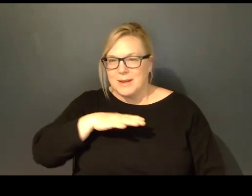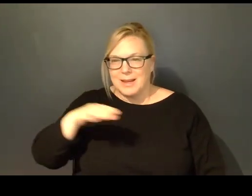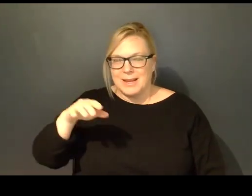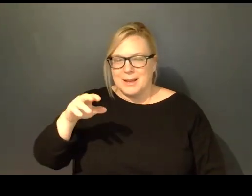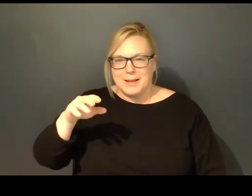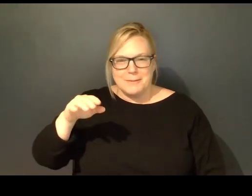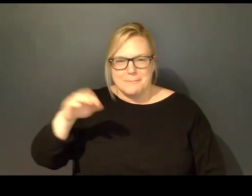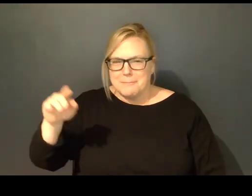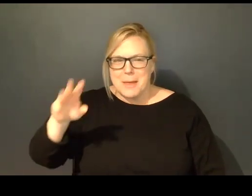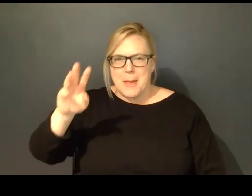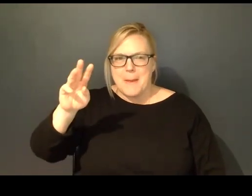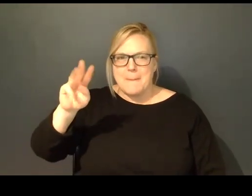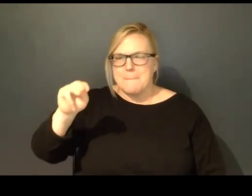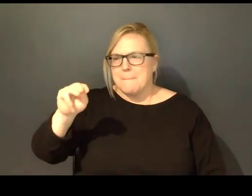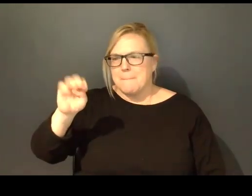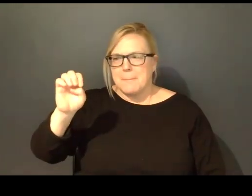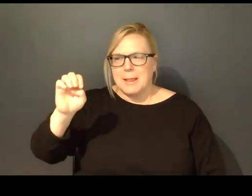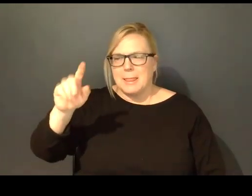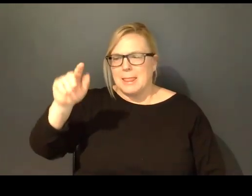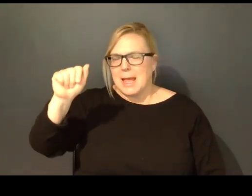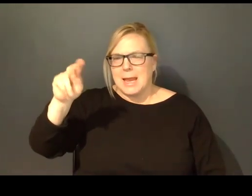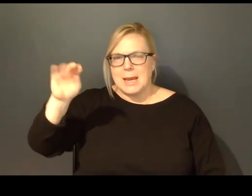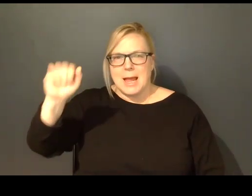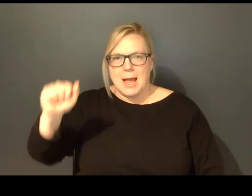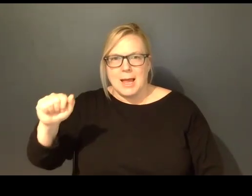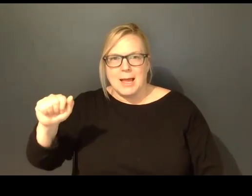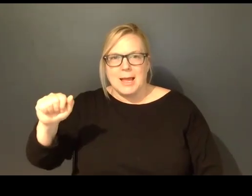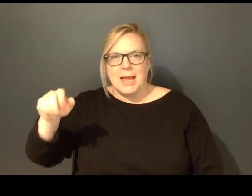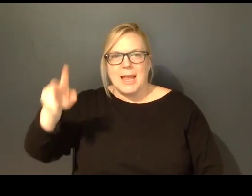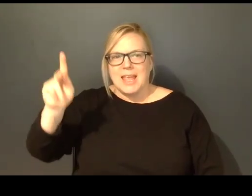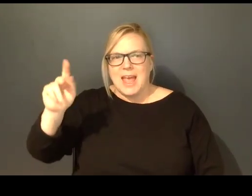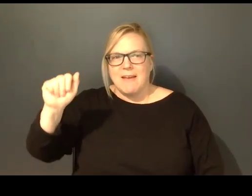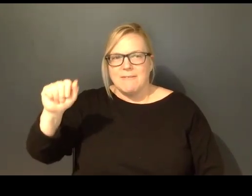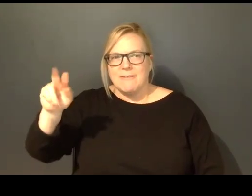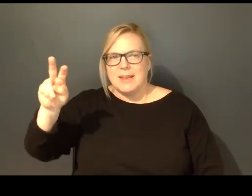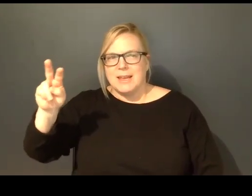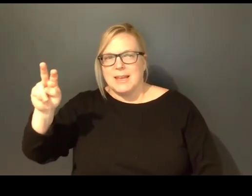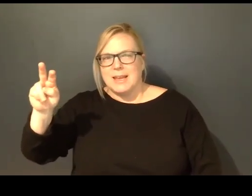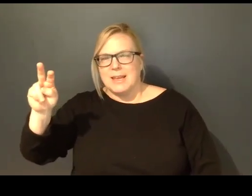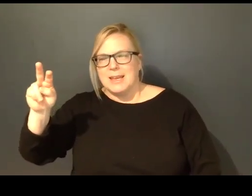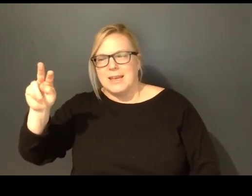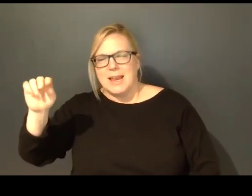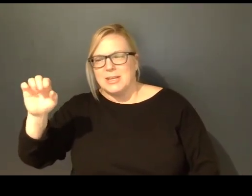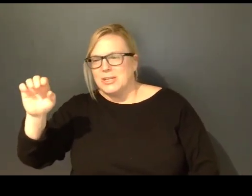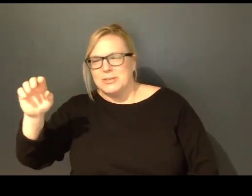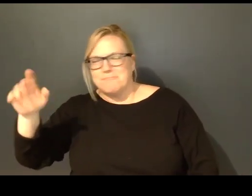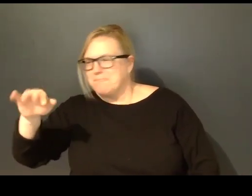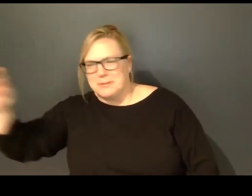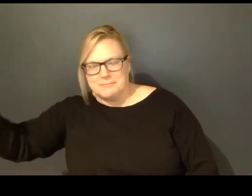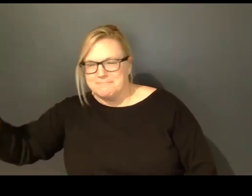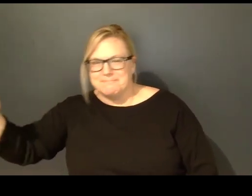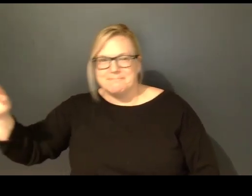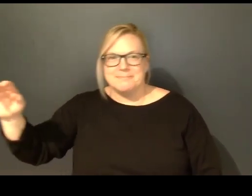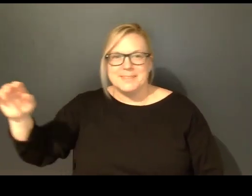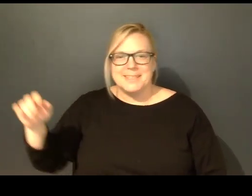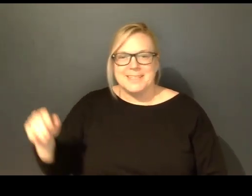Khazanavicius. You're enjoying Can I it. try Khazanavicius? Did I get it right this time? Very good. I did it. Good job, Jeff. Good job. But it's